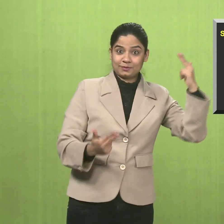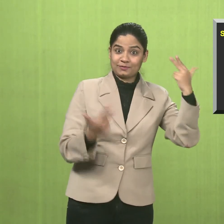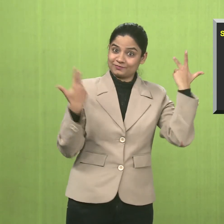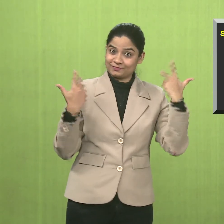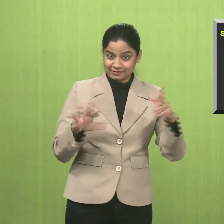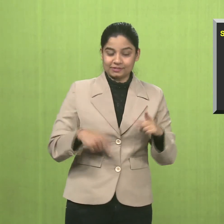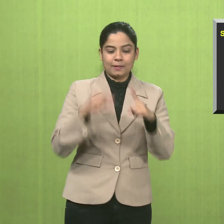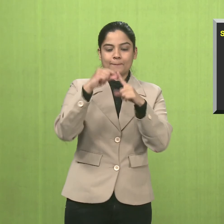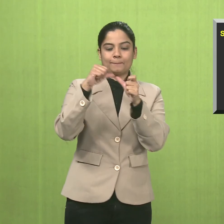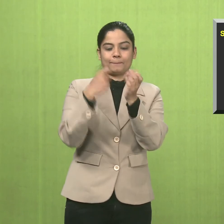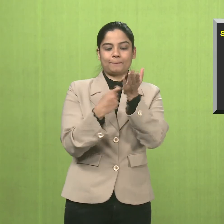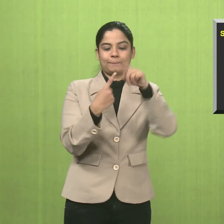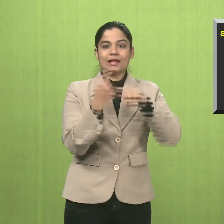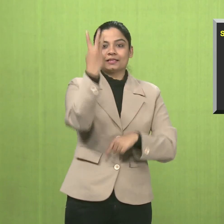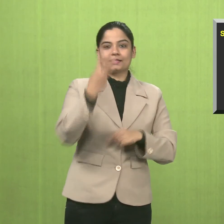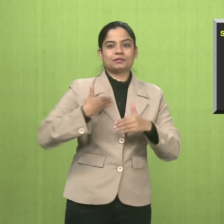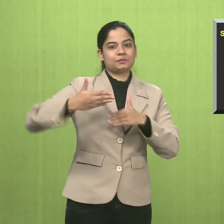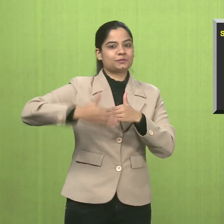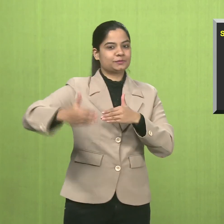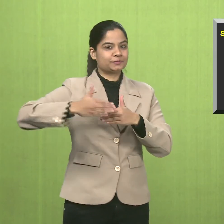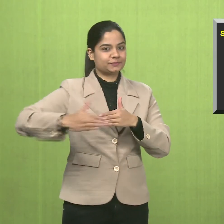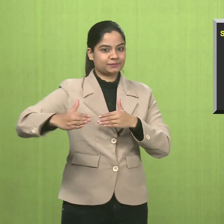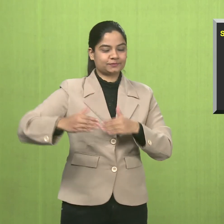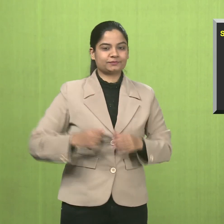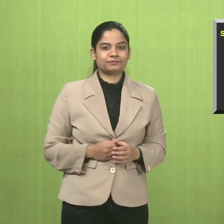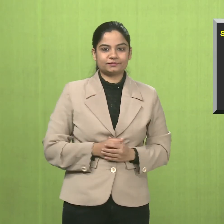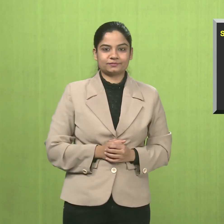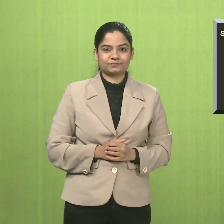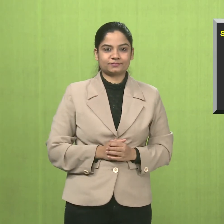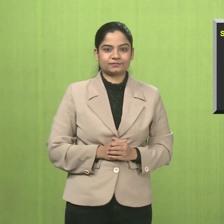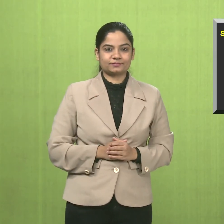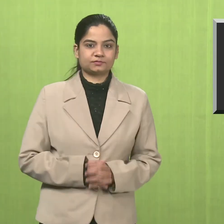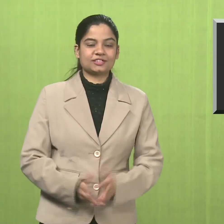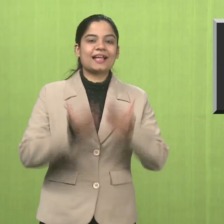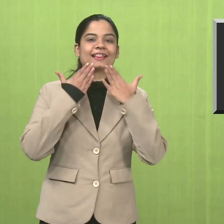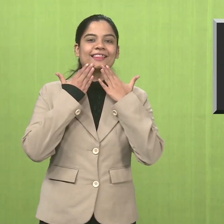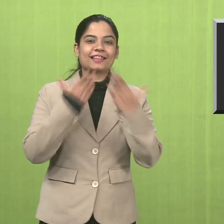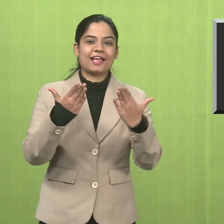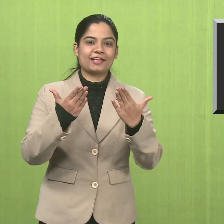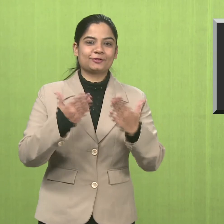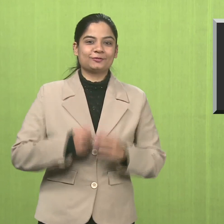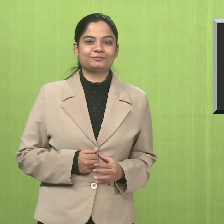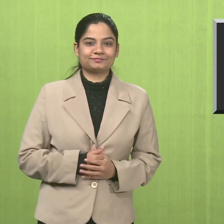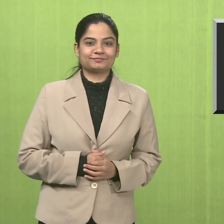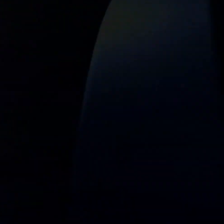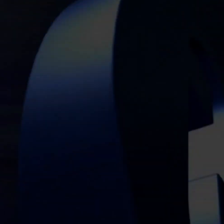So part 1 and part 2 is completed. We'll start part 3 soon. Thank you.